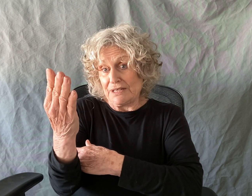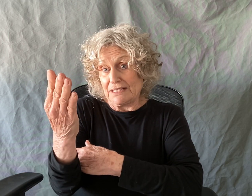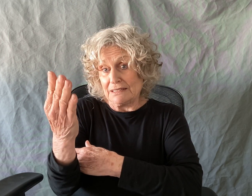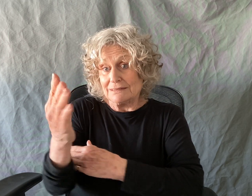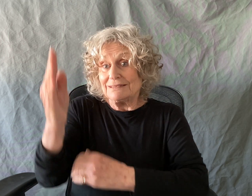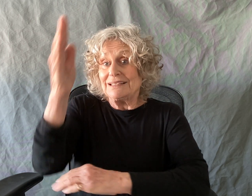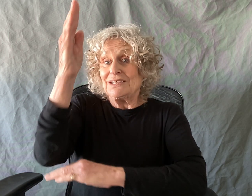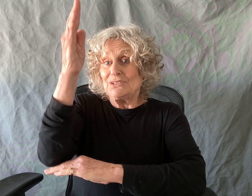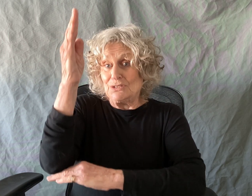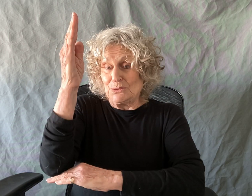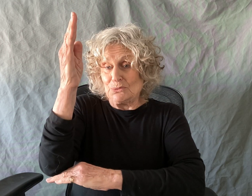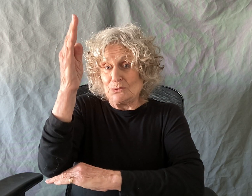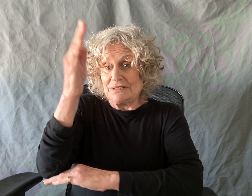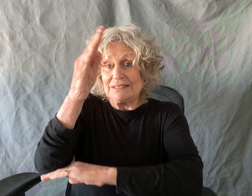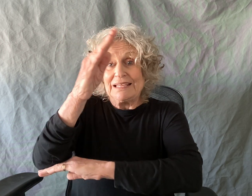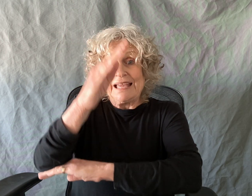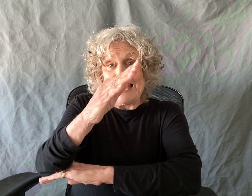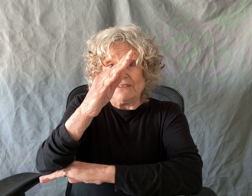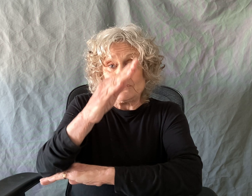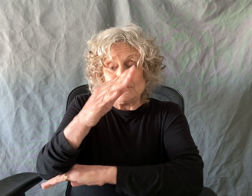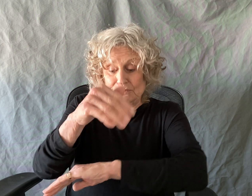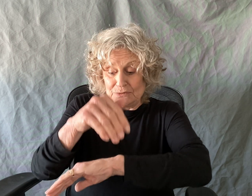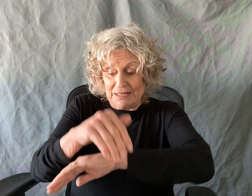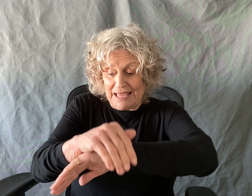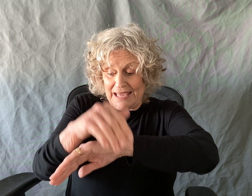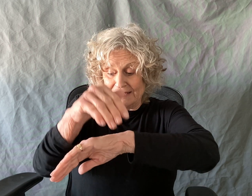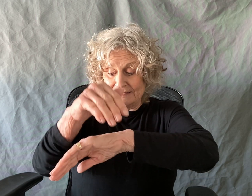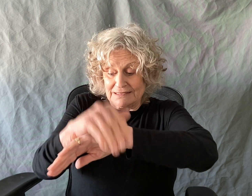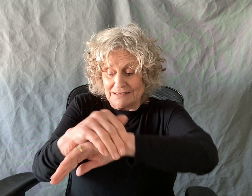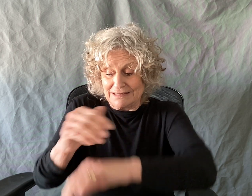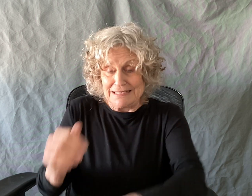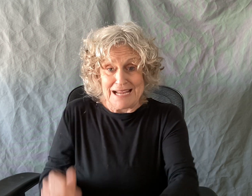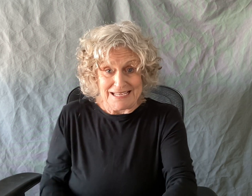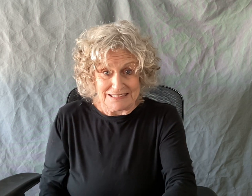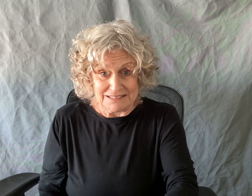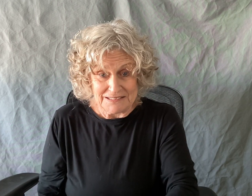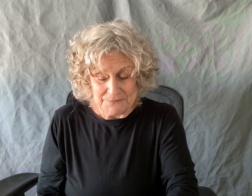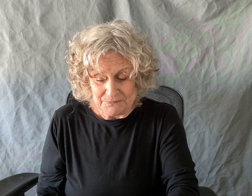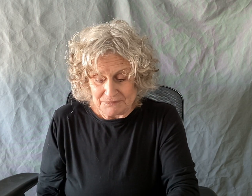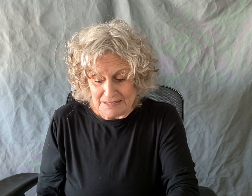morning, noon, afternoon, and night.